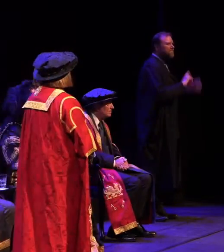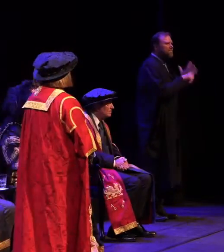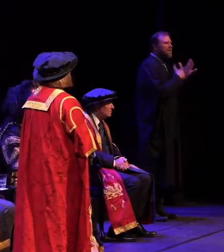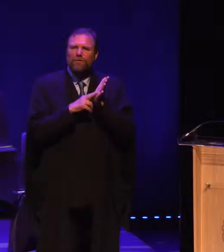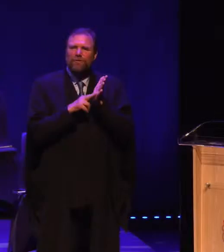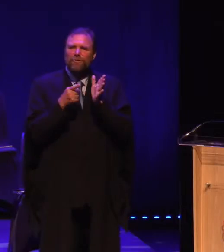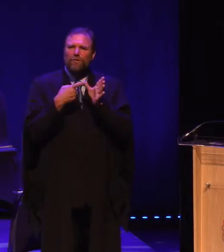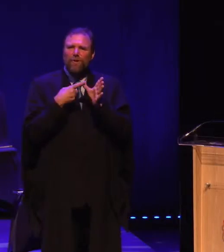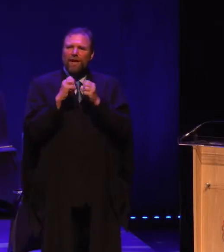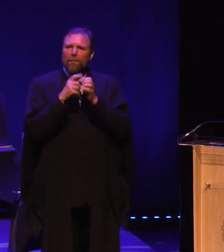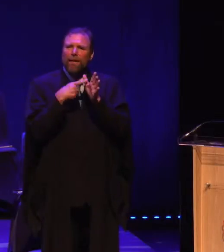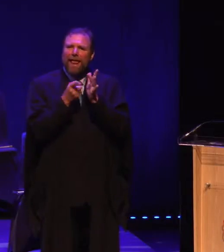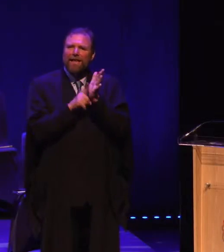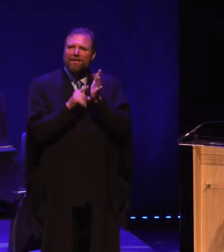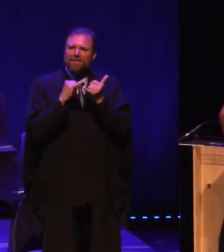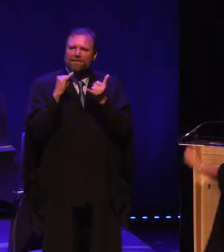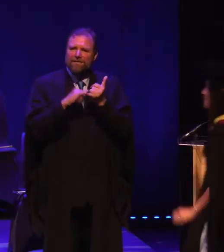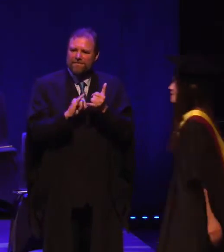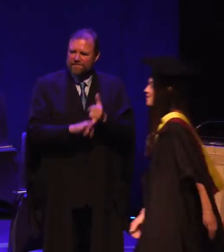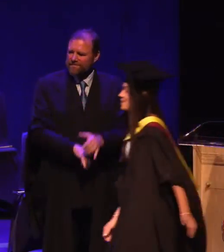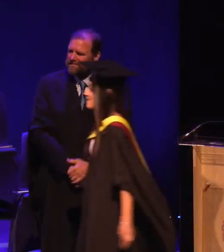Joanna Elizabeth Bayliss.